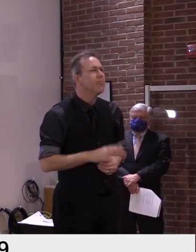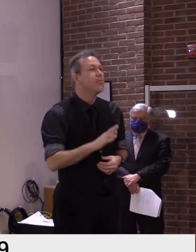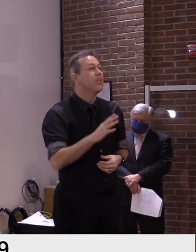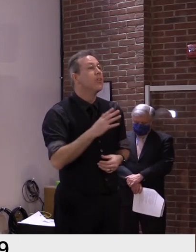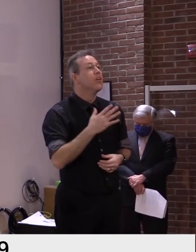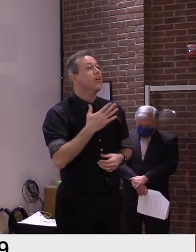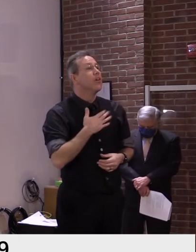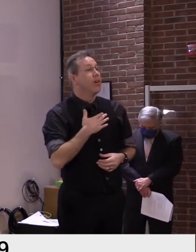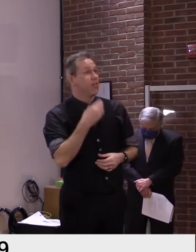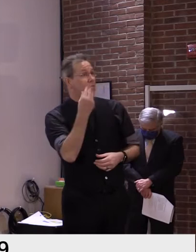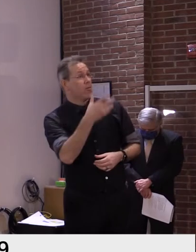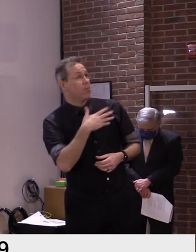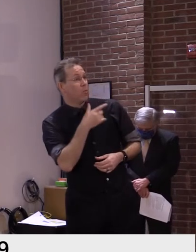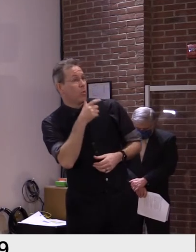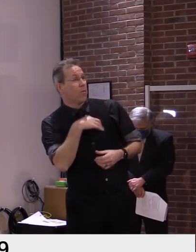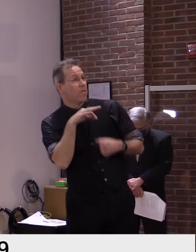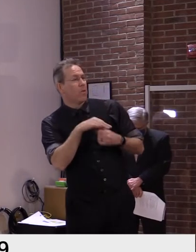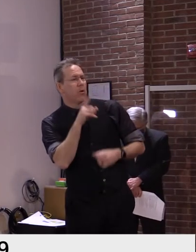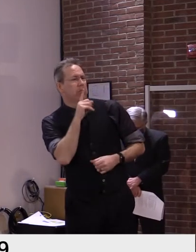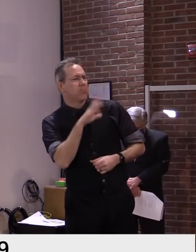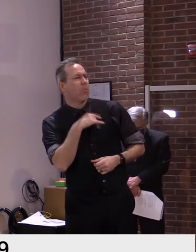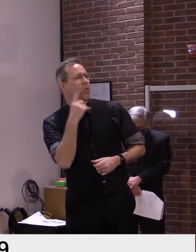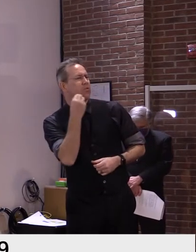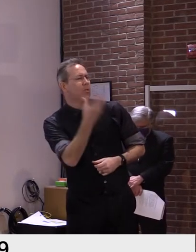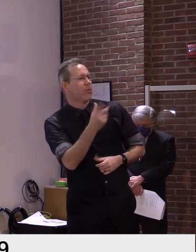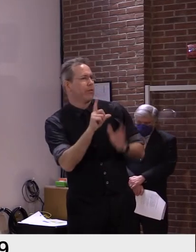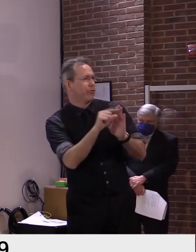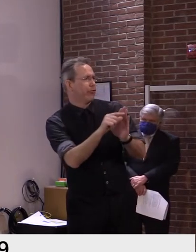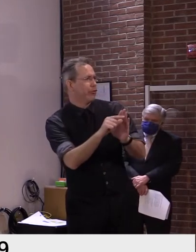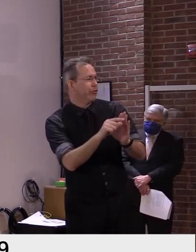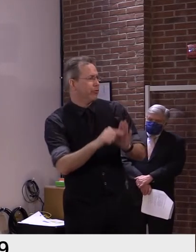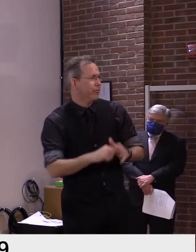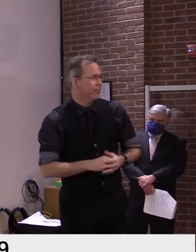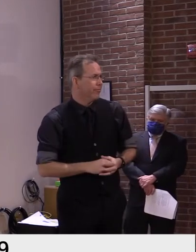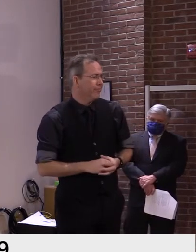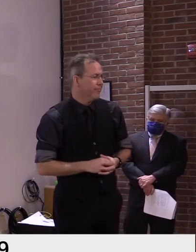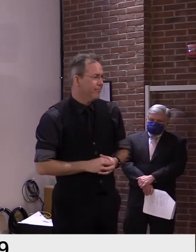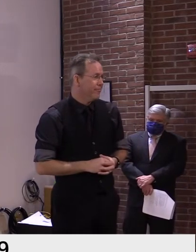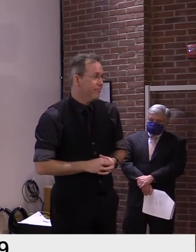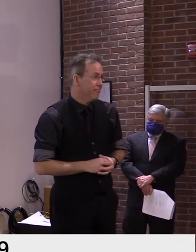reaction throughout Vermont, and it'll be interesting to see.